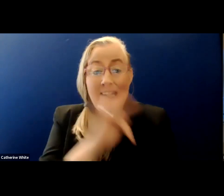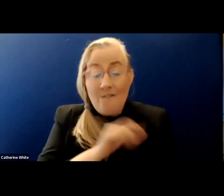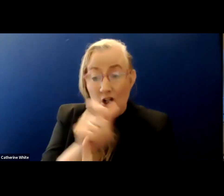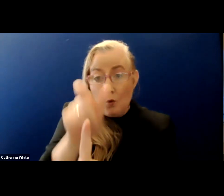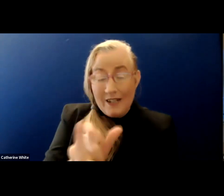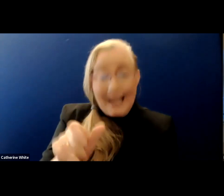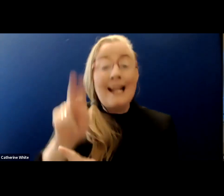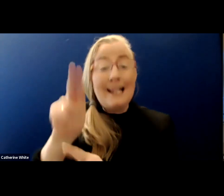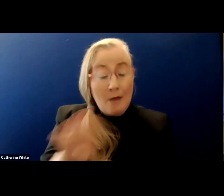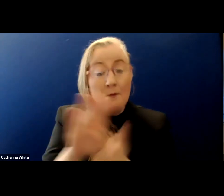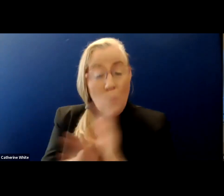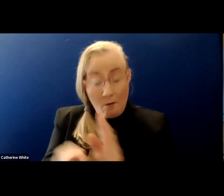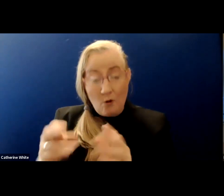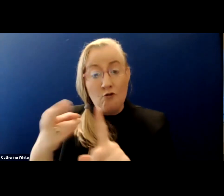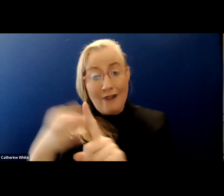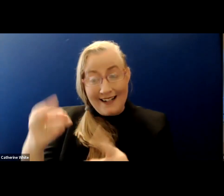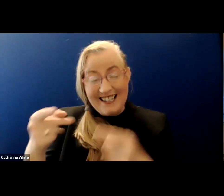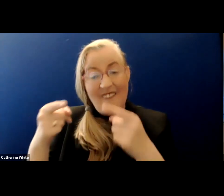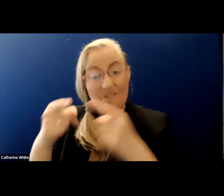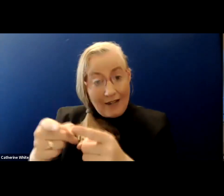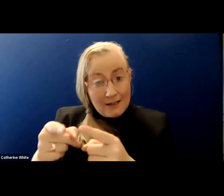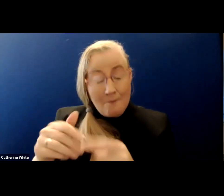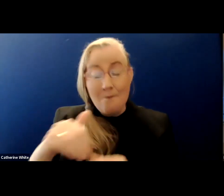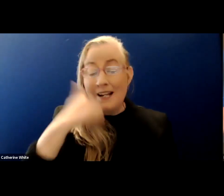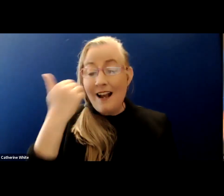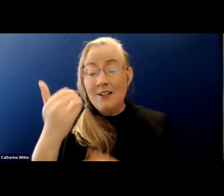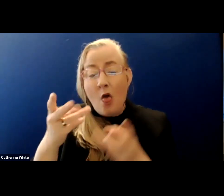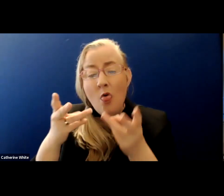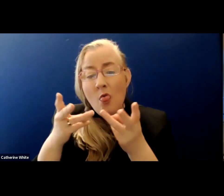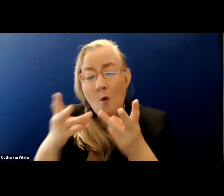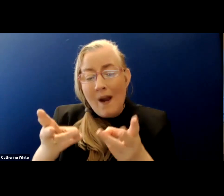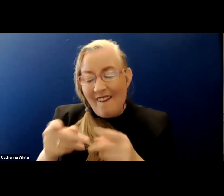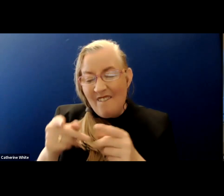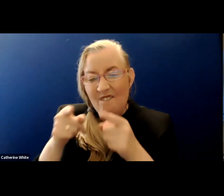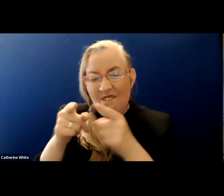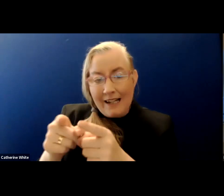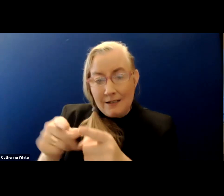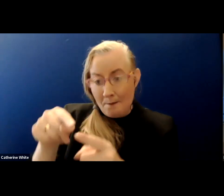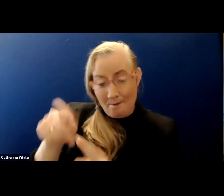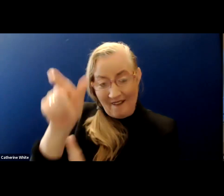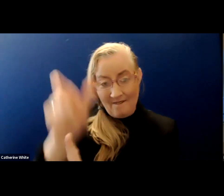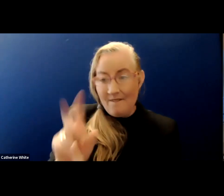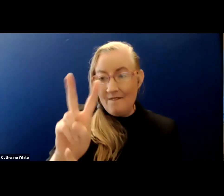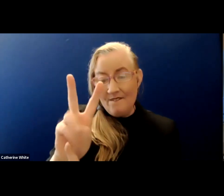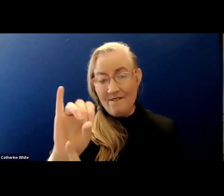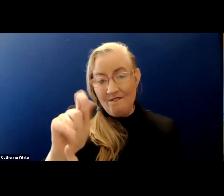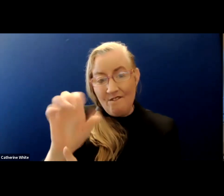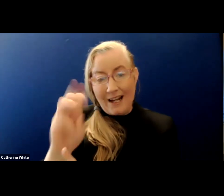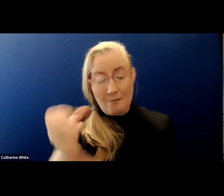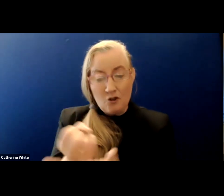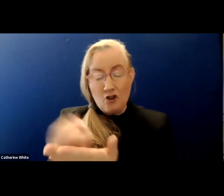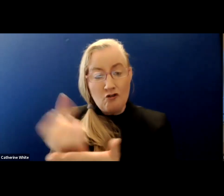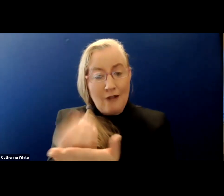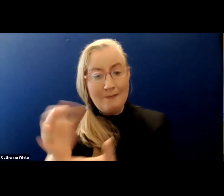as victims of this crime. And that's because of the way that victim is defined in the rules of procedure and evidence of